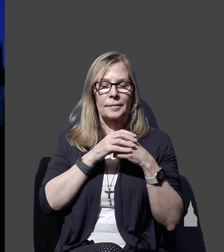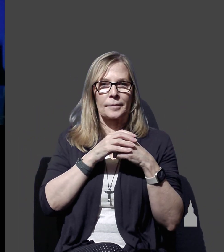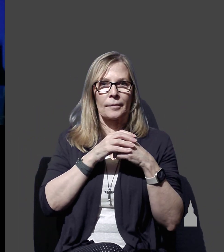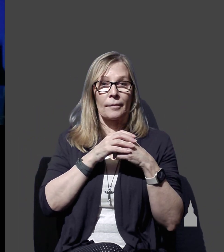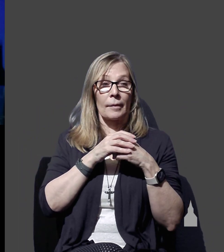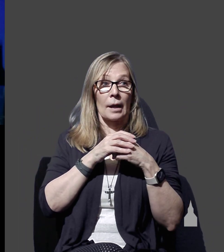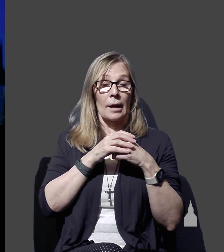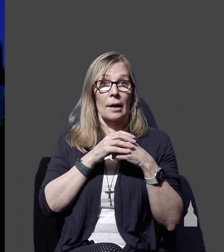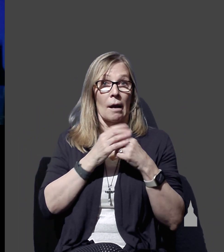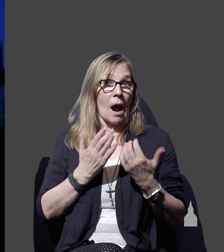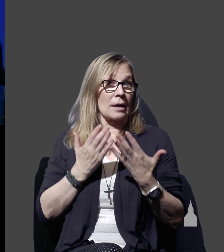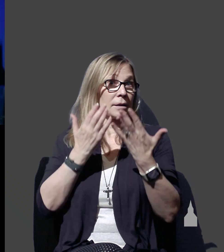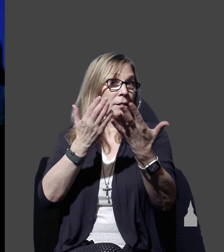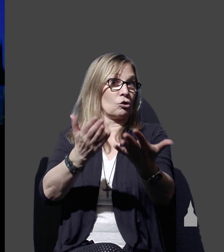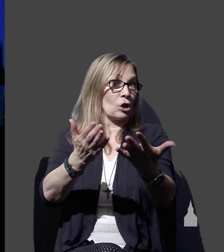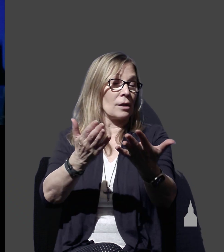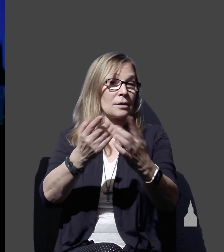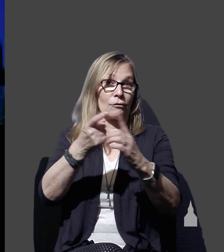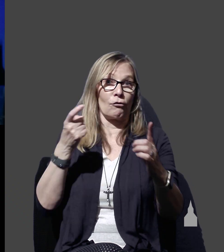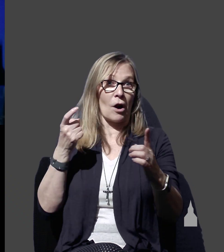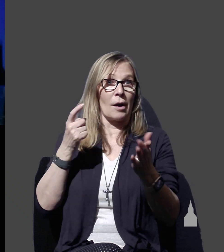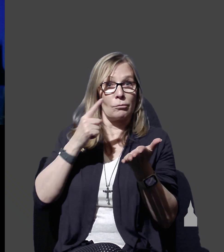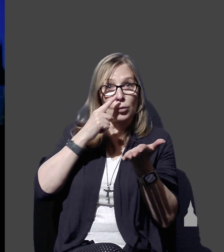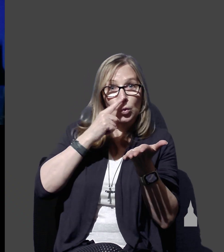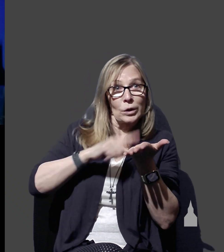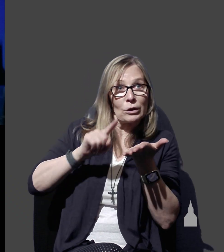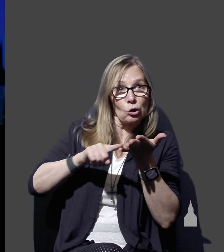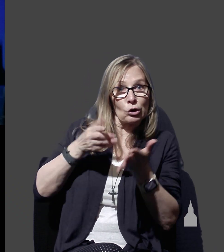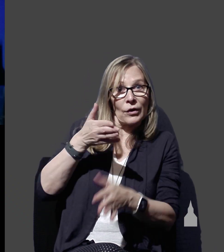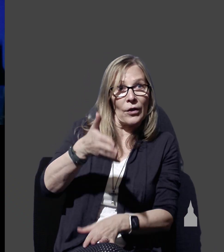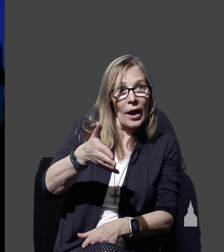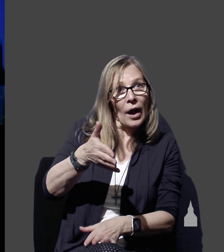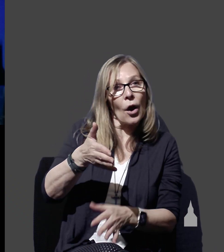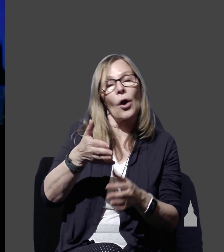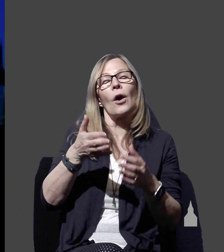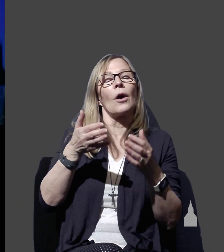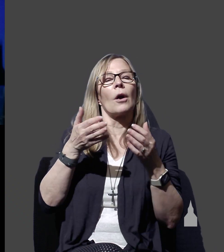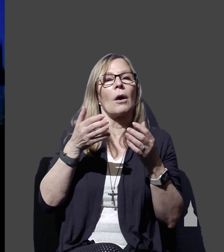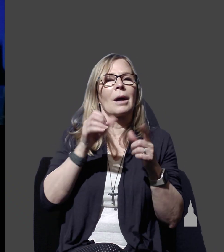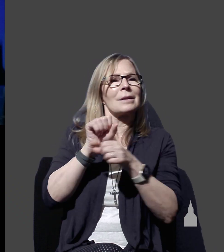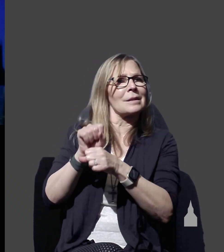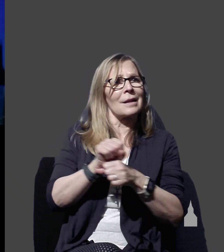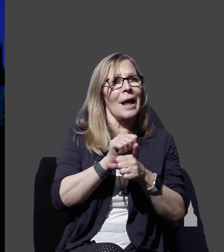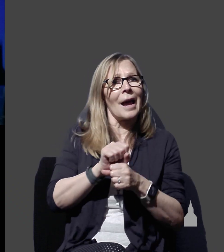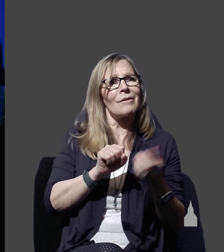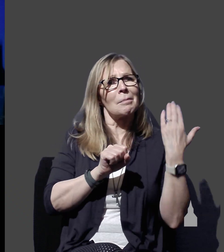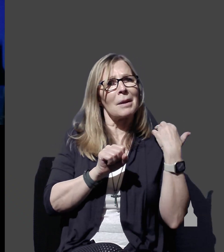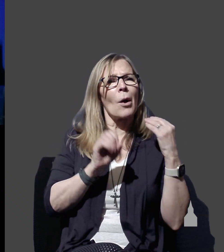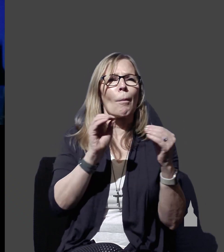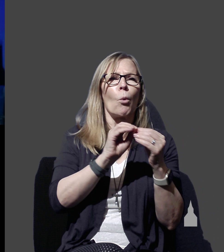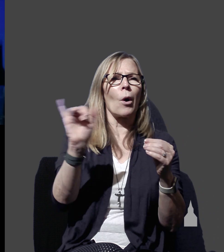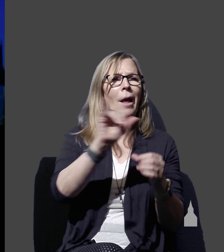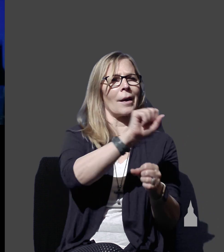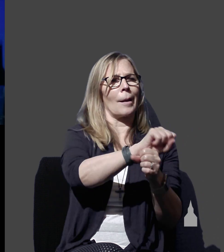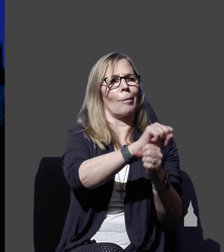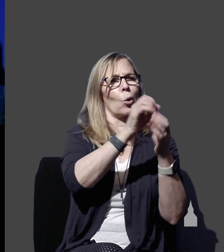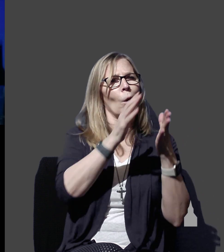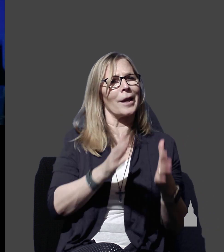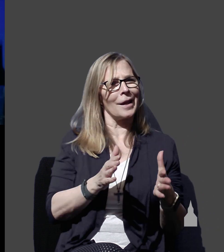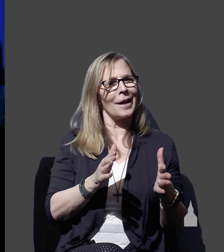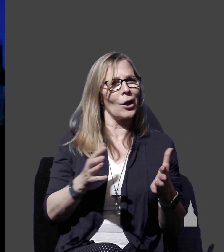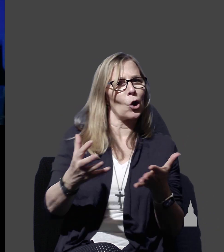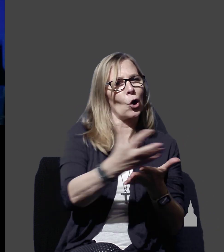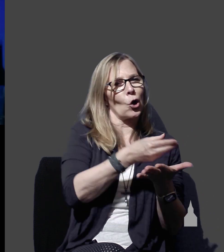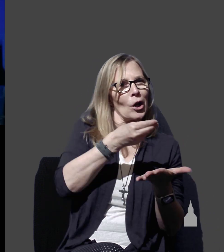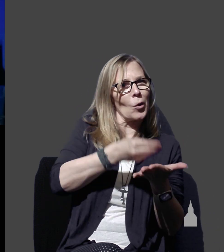In fact, I would suggest to you, based on the research that's there, that in many contexts, slaves were more like employees